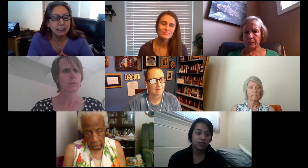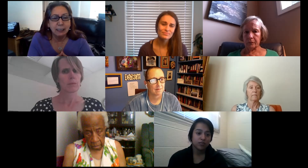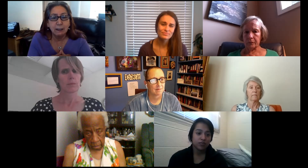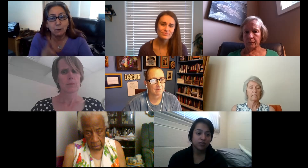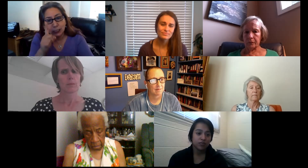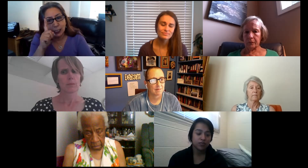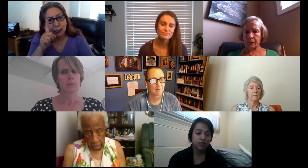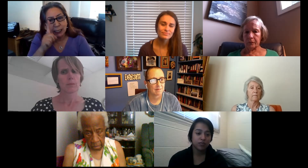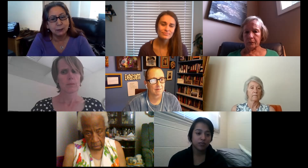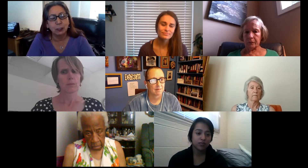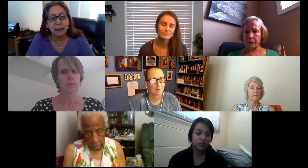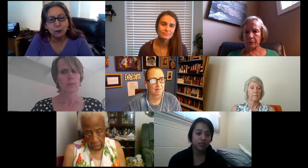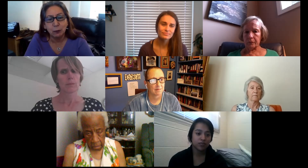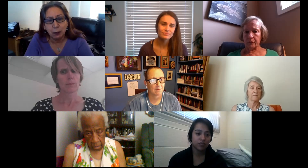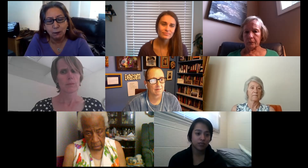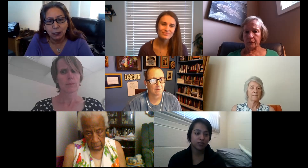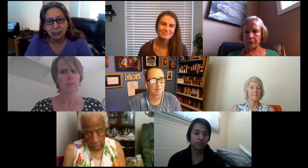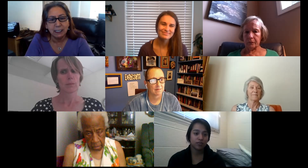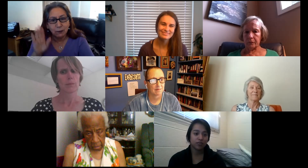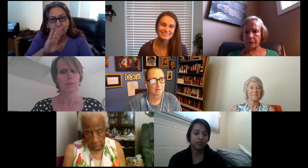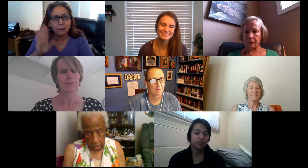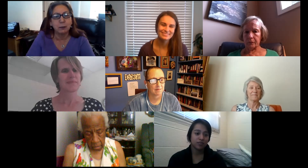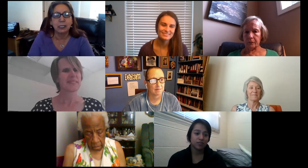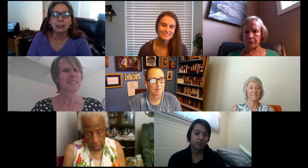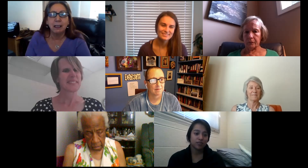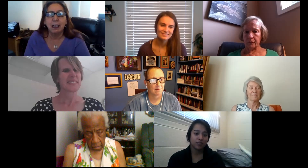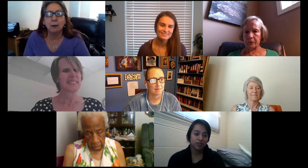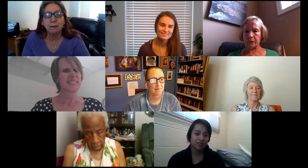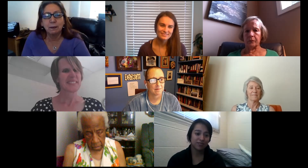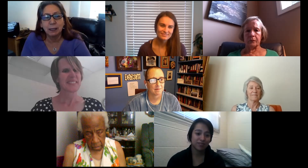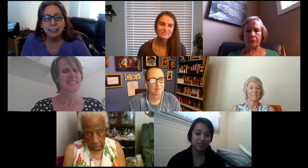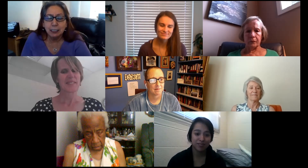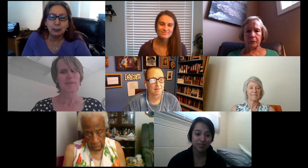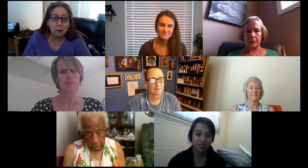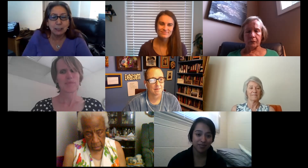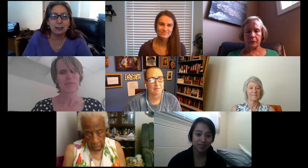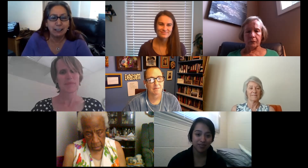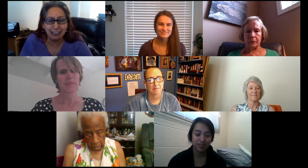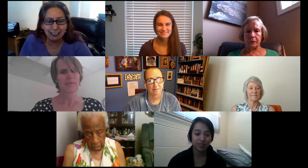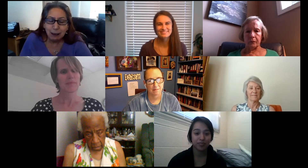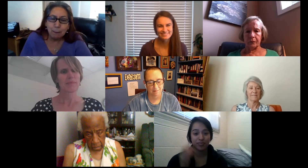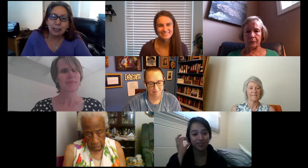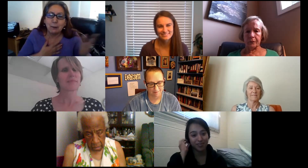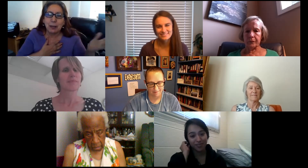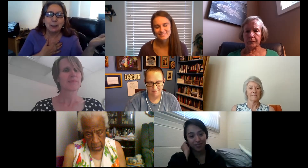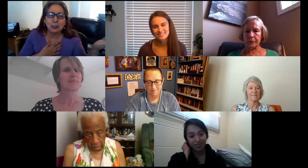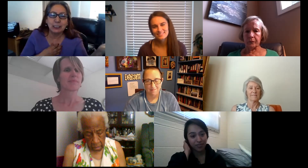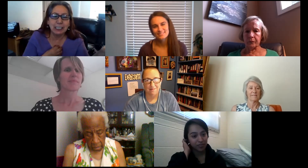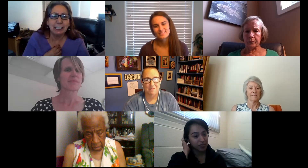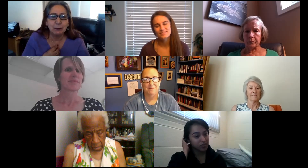The first time my kids were ever away from me. Never were they away from me. So that was hard, but I wanted her to see what,